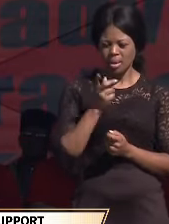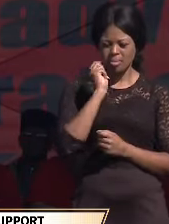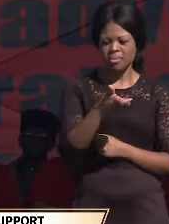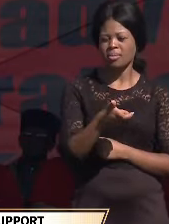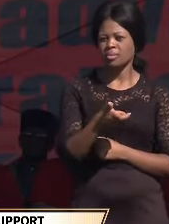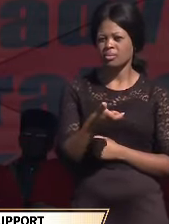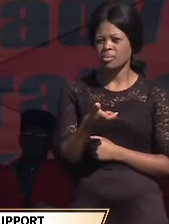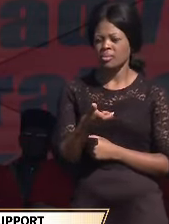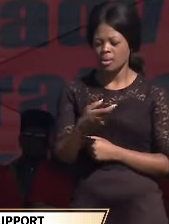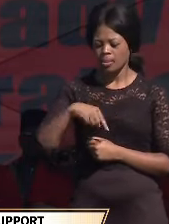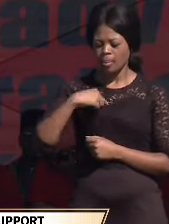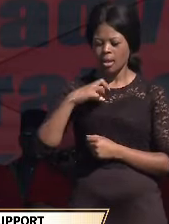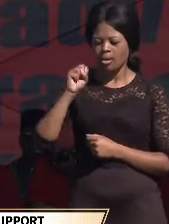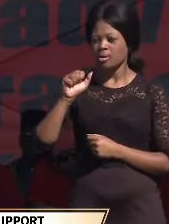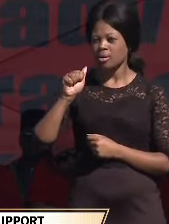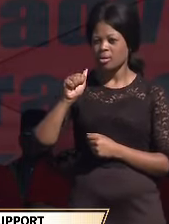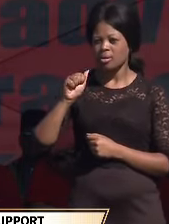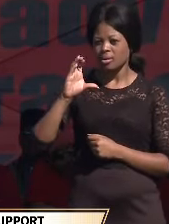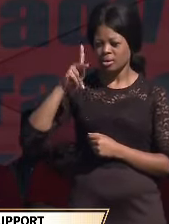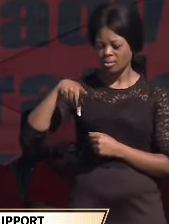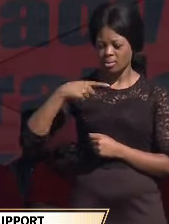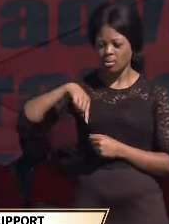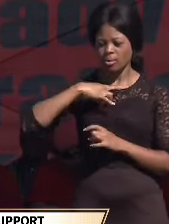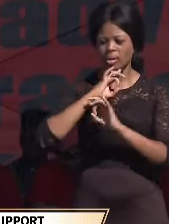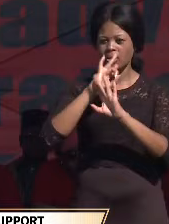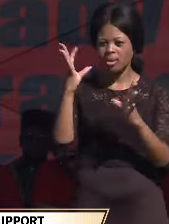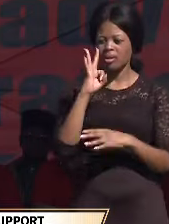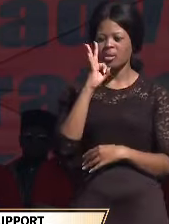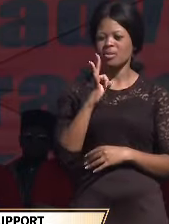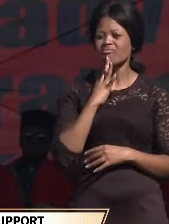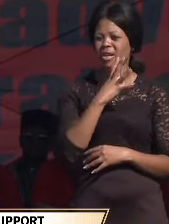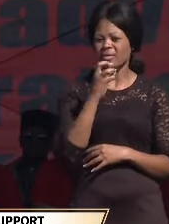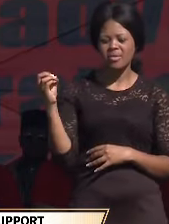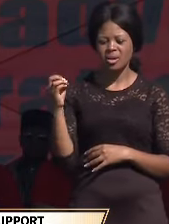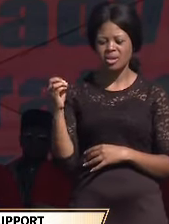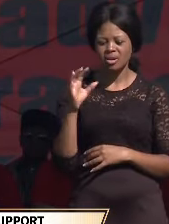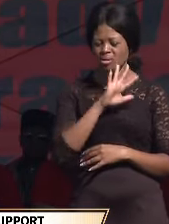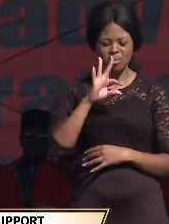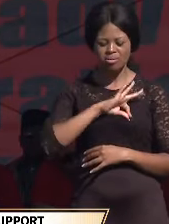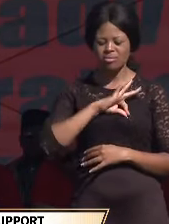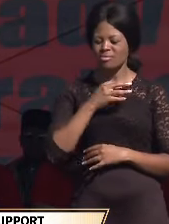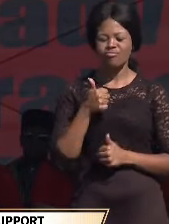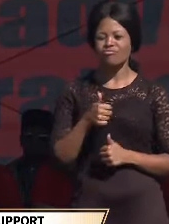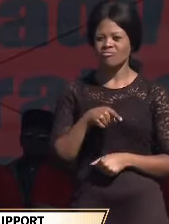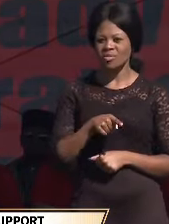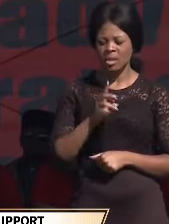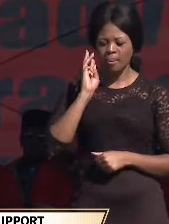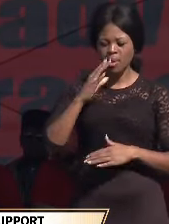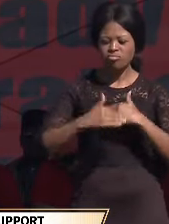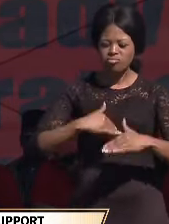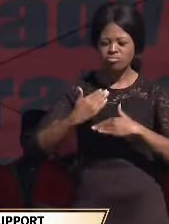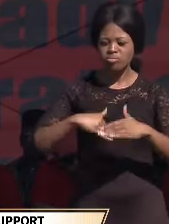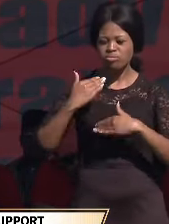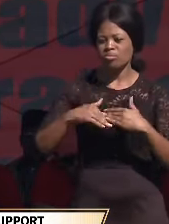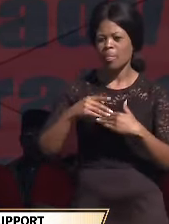pay. As the SACP, we are clear, 3,500 rand is not a living wage. We must continue to